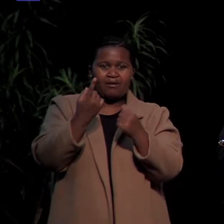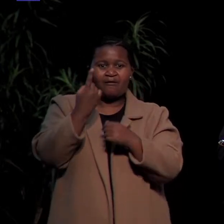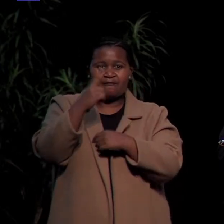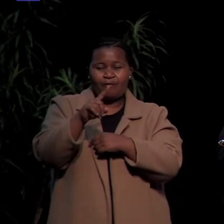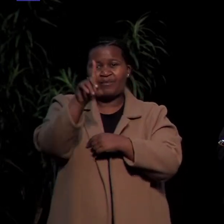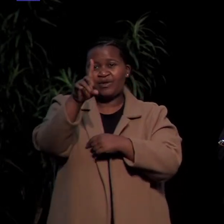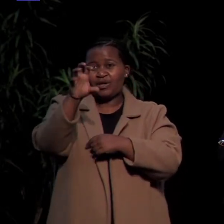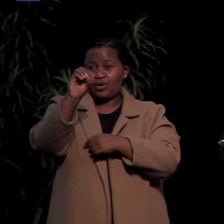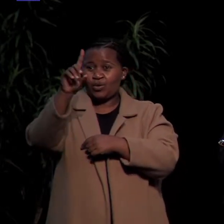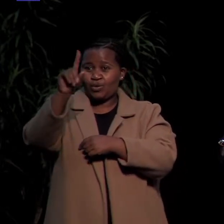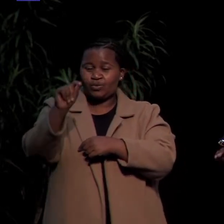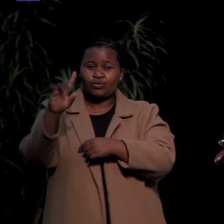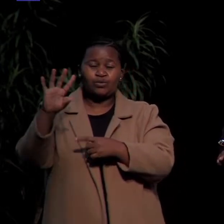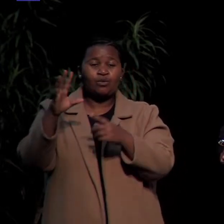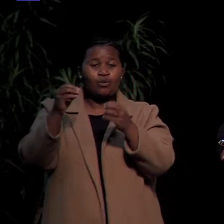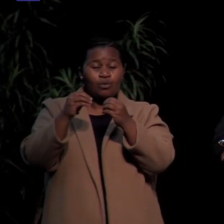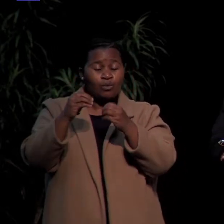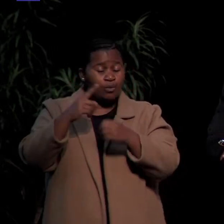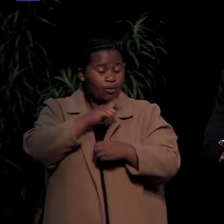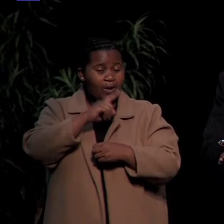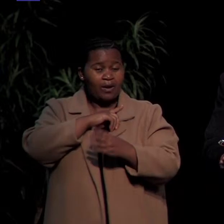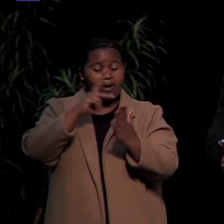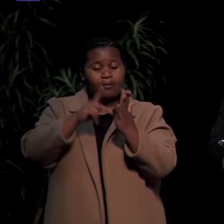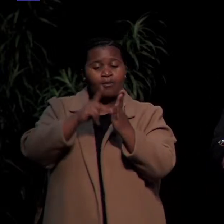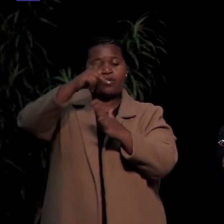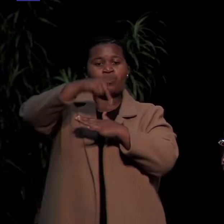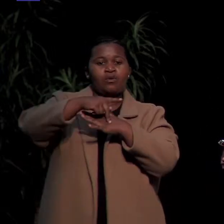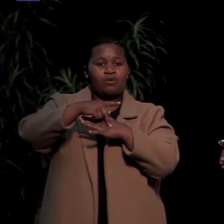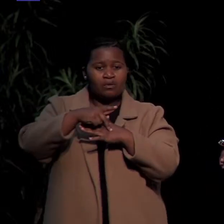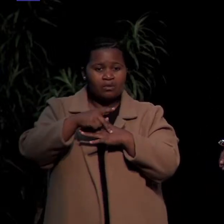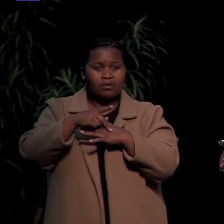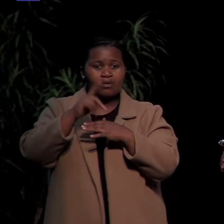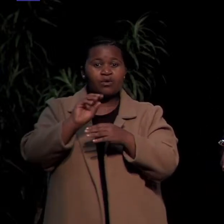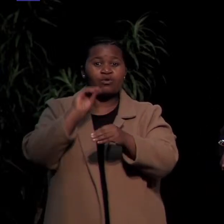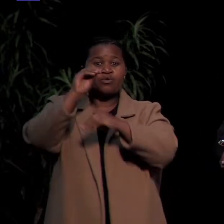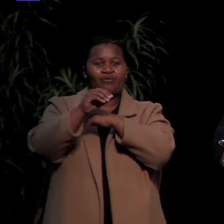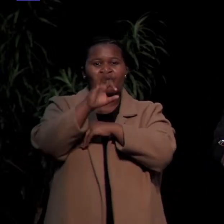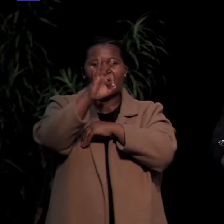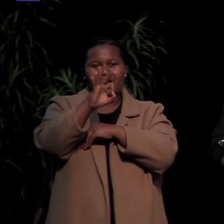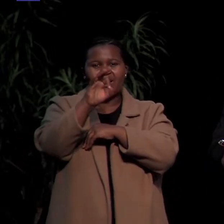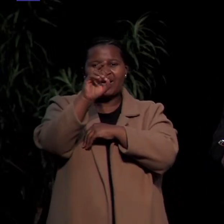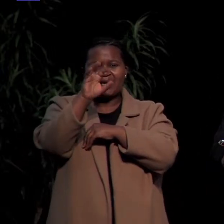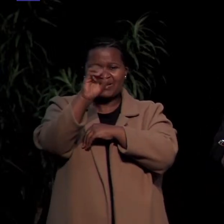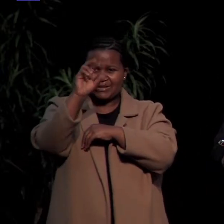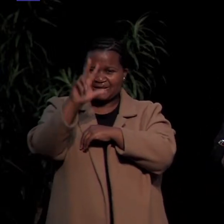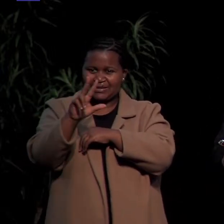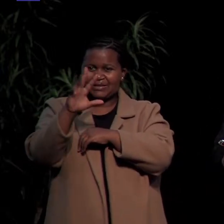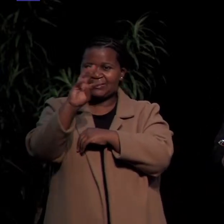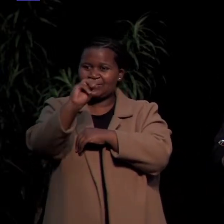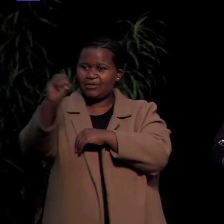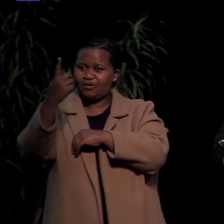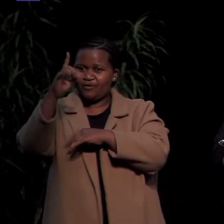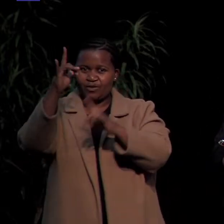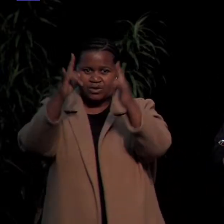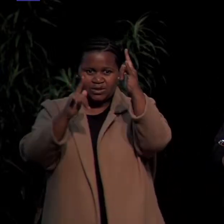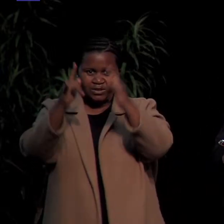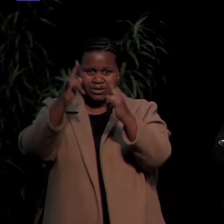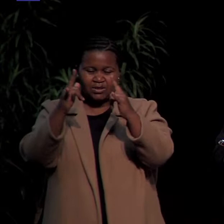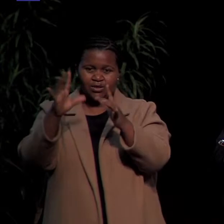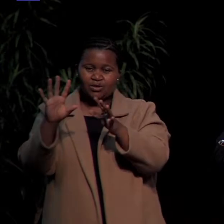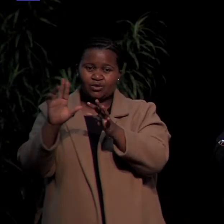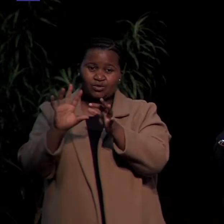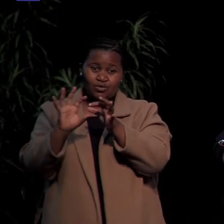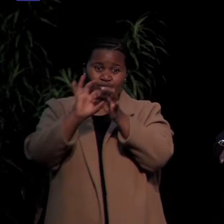from DOT, since the project to be undertaken is far more than 308 million, which means for the city to